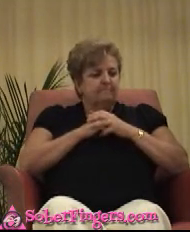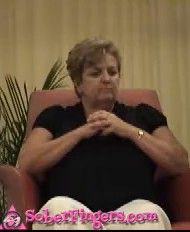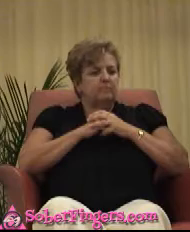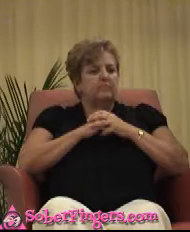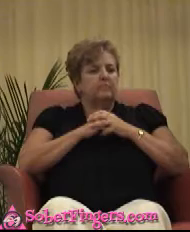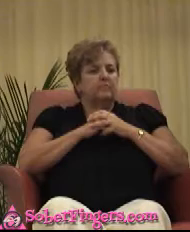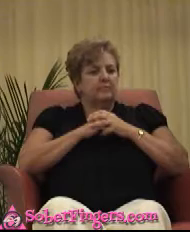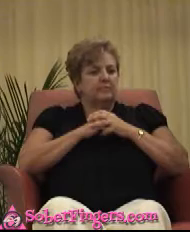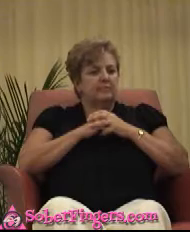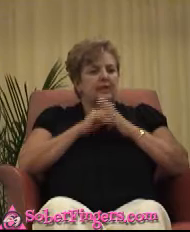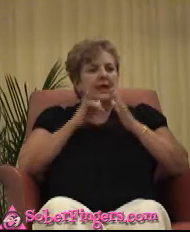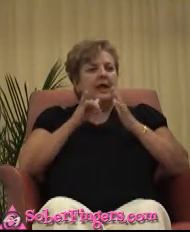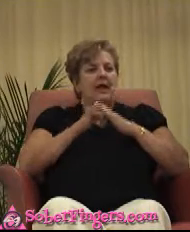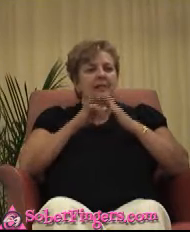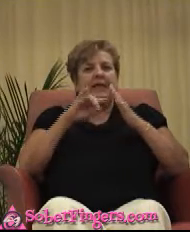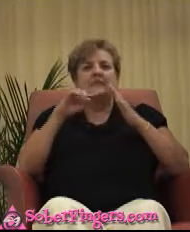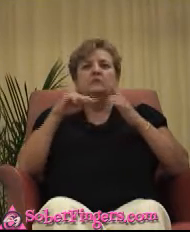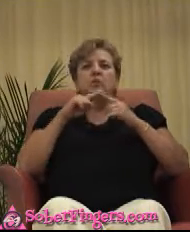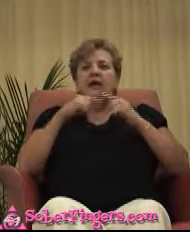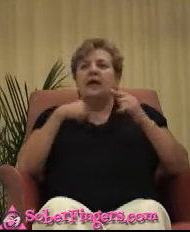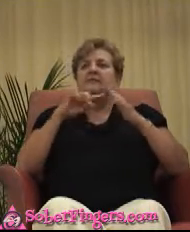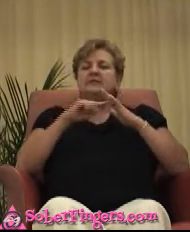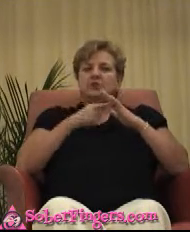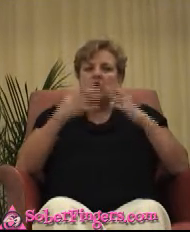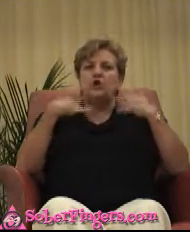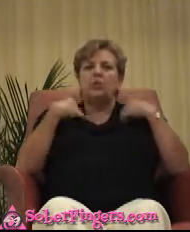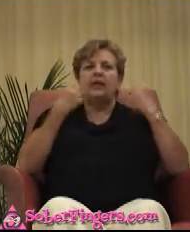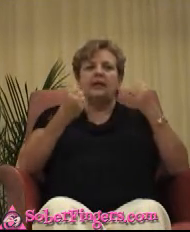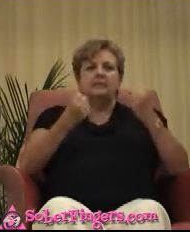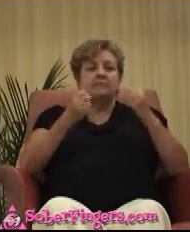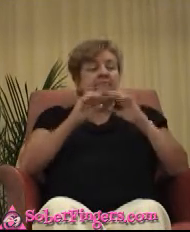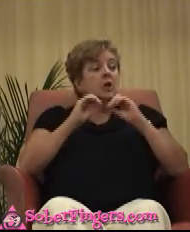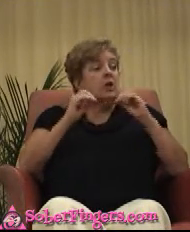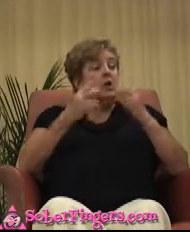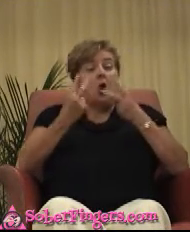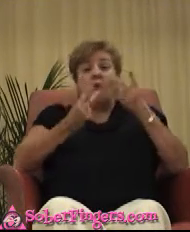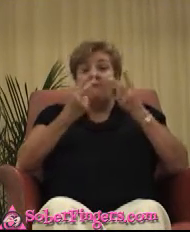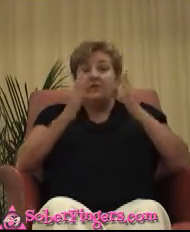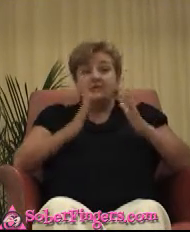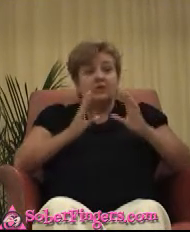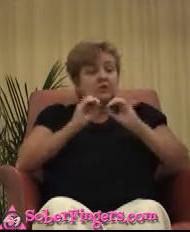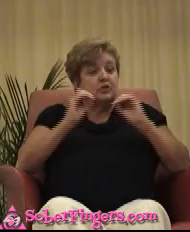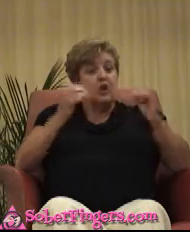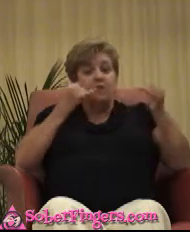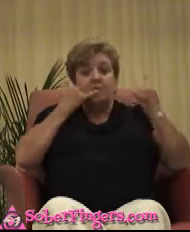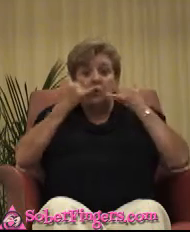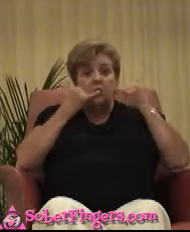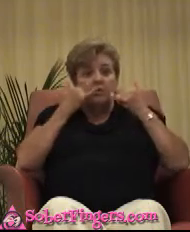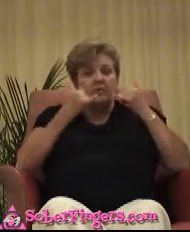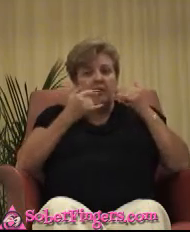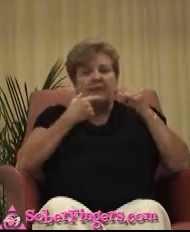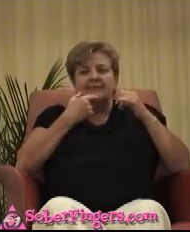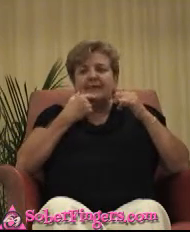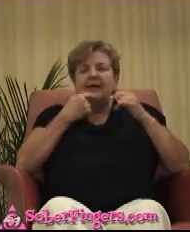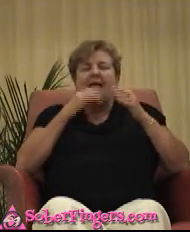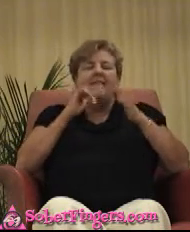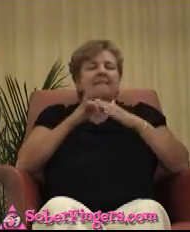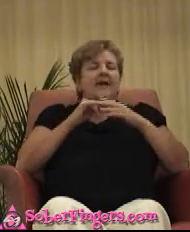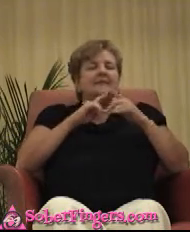again. They had no visitors, no phone calls in this place. They said, that's such an amazing breakthrough for you. If that can happen,